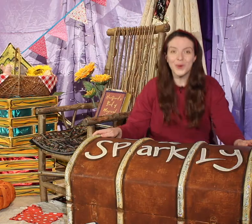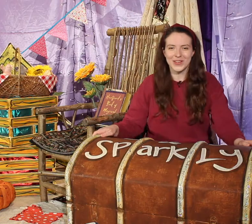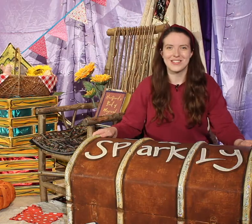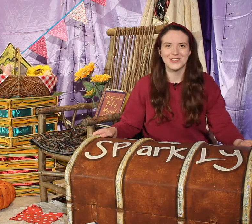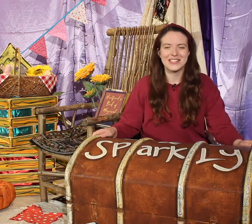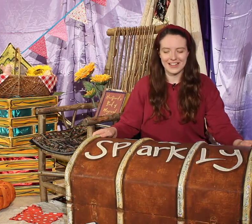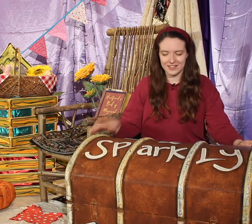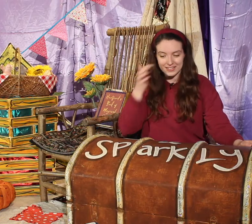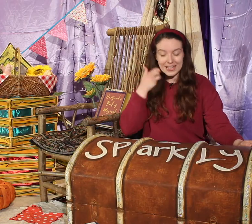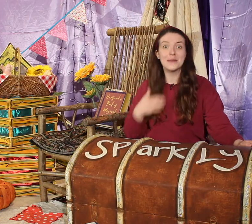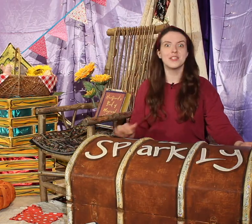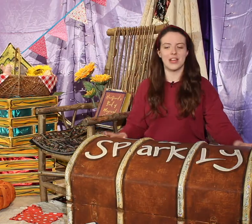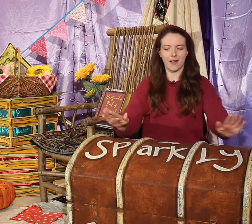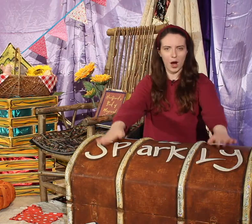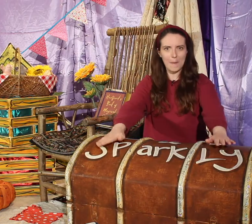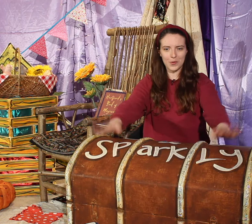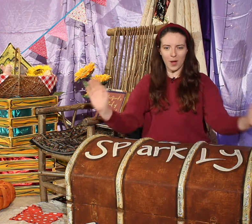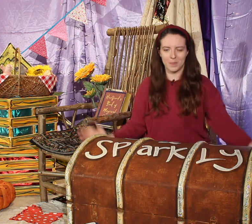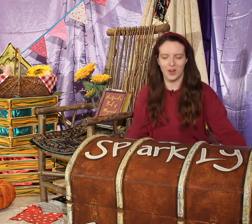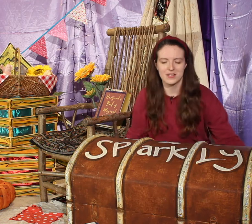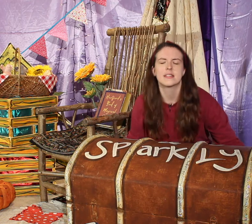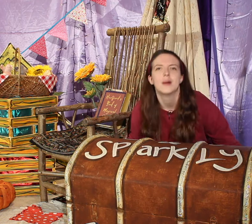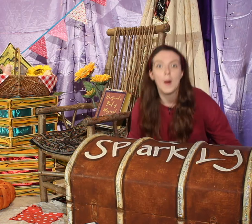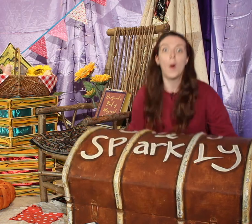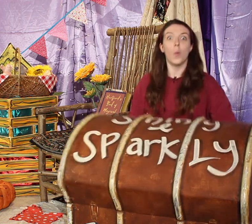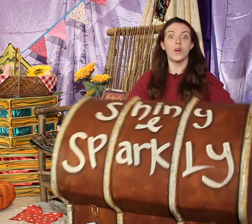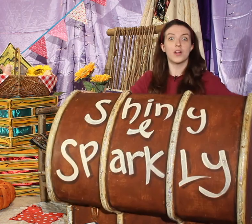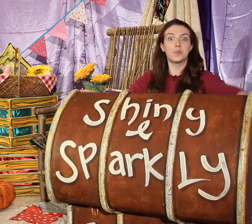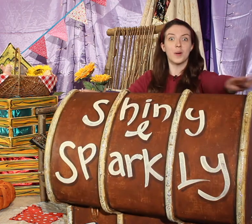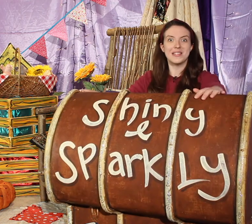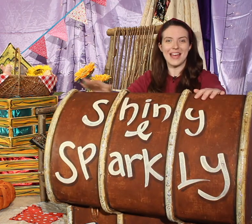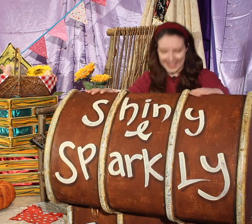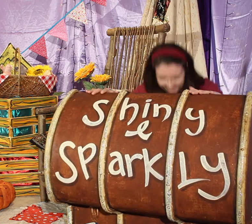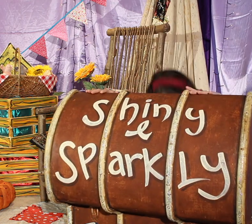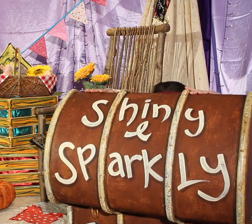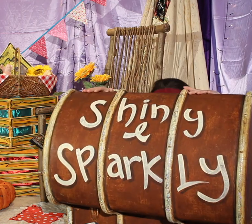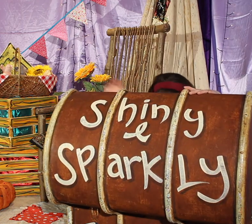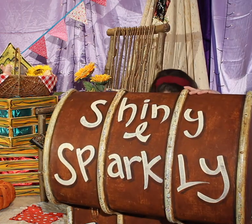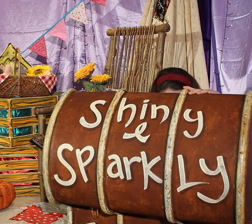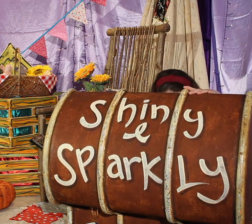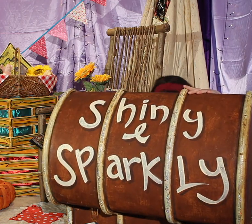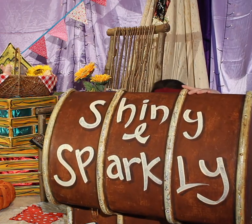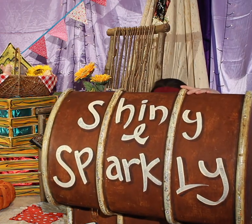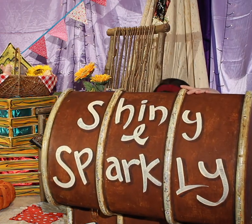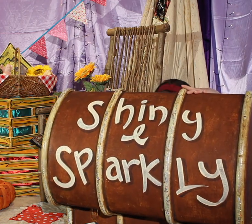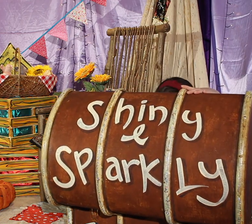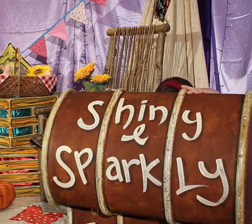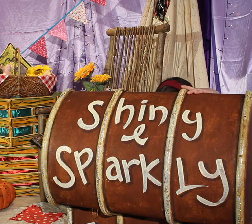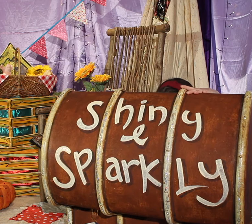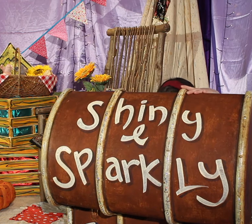Okay, storytellers, time to check our prop box. What's our prop today? Oh,